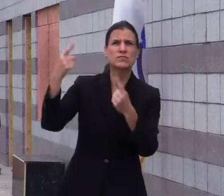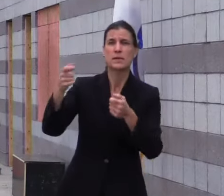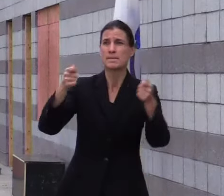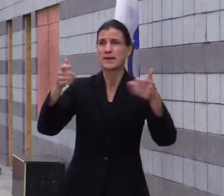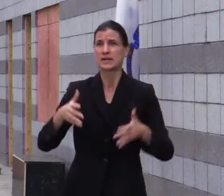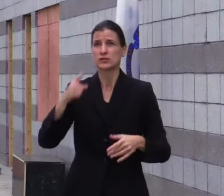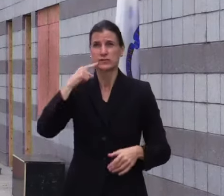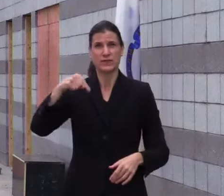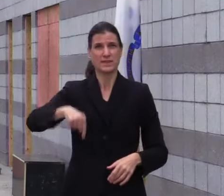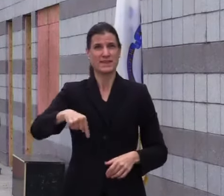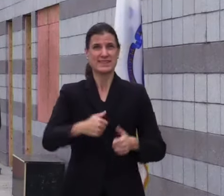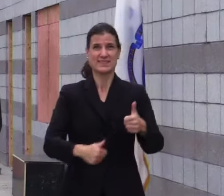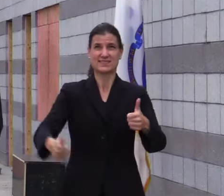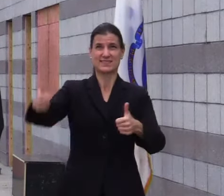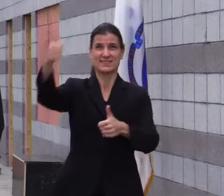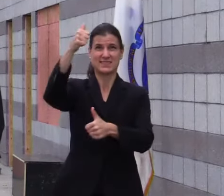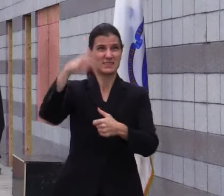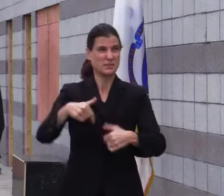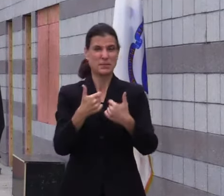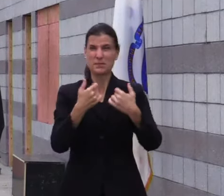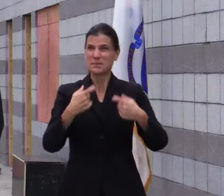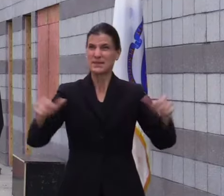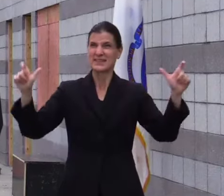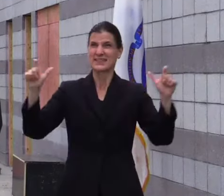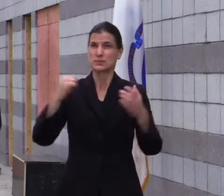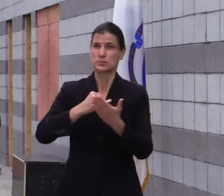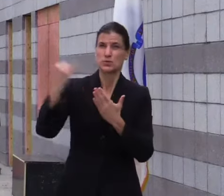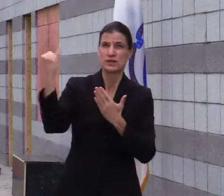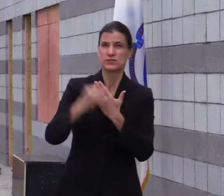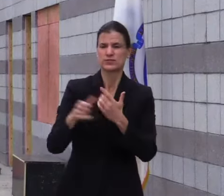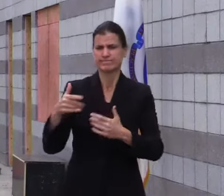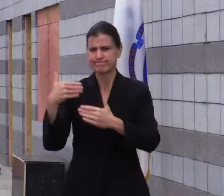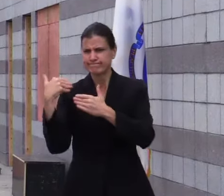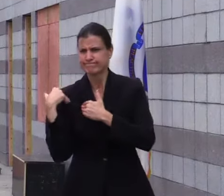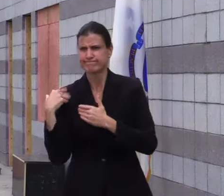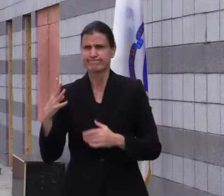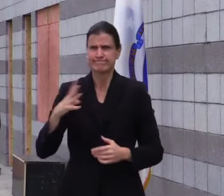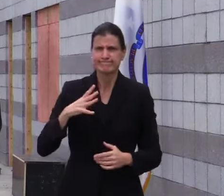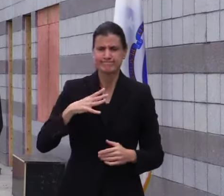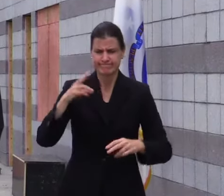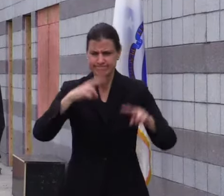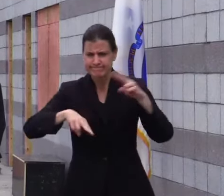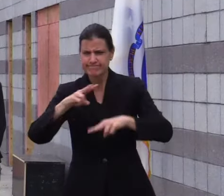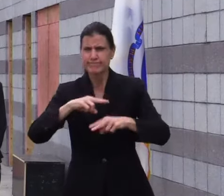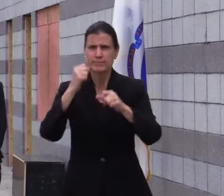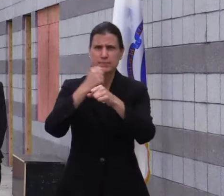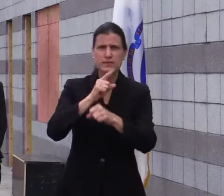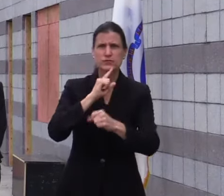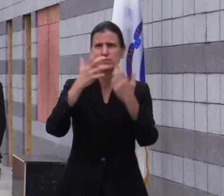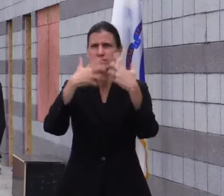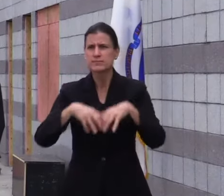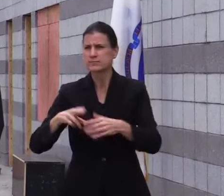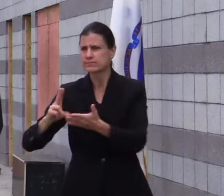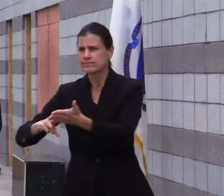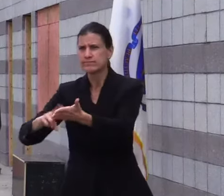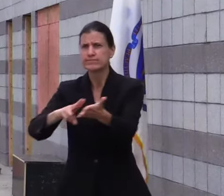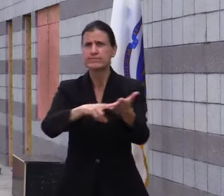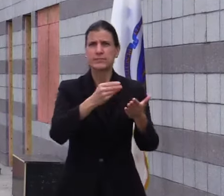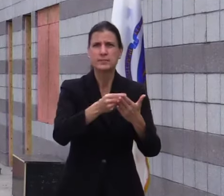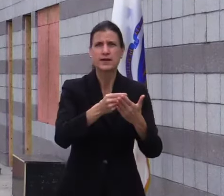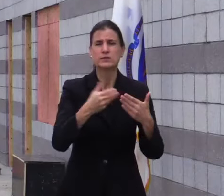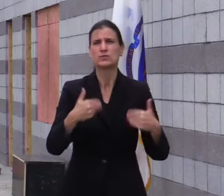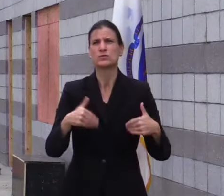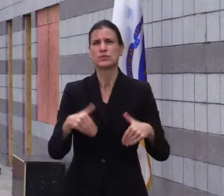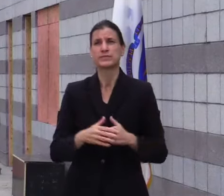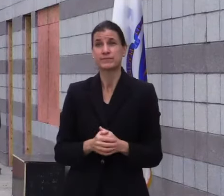manage large-scale projects, design, build, teams like JLX contractors that have brought this to fruition. John relocated his family